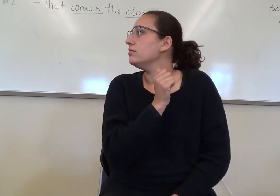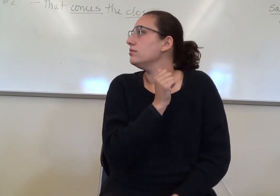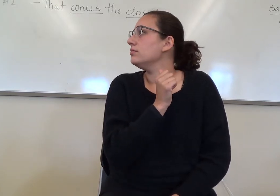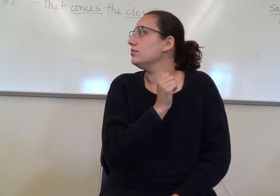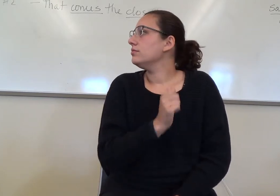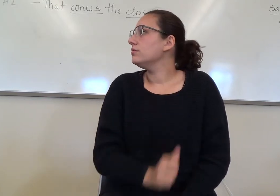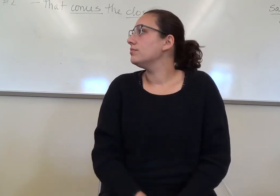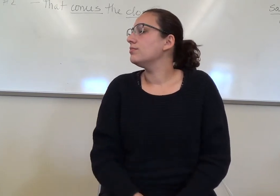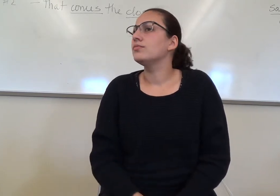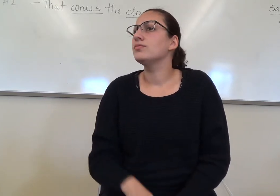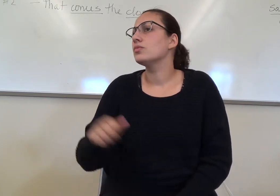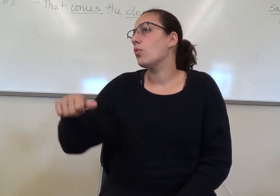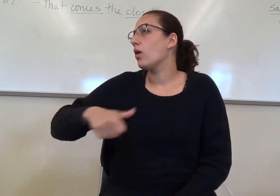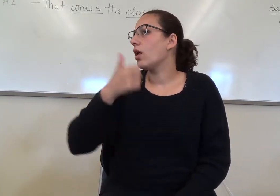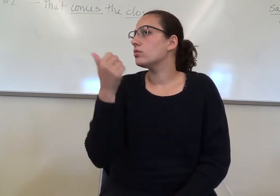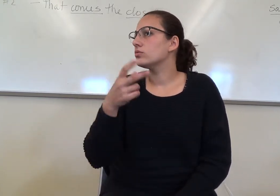What else do we see